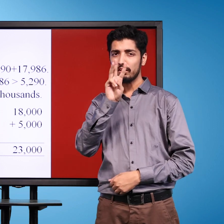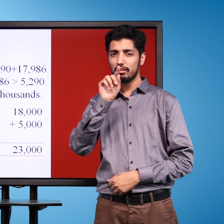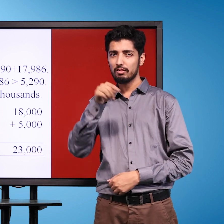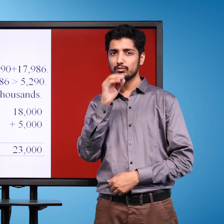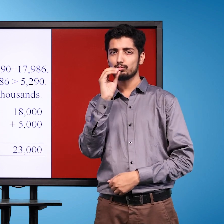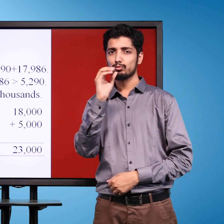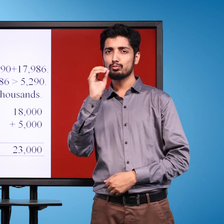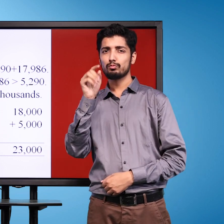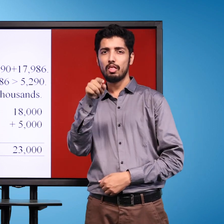23,000.